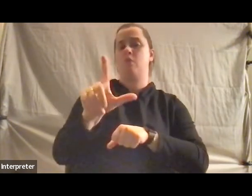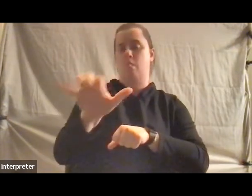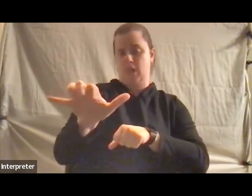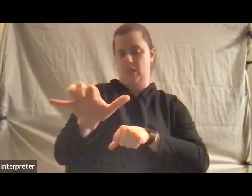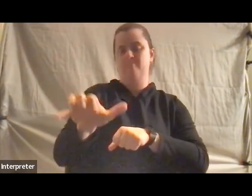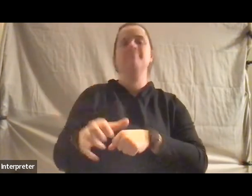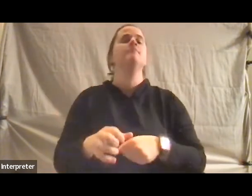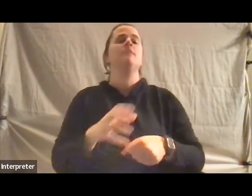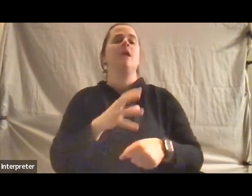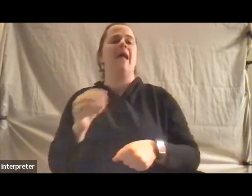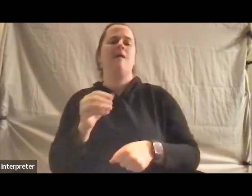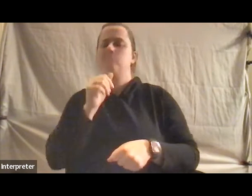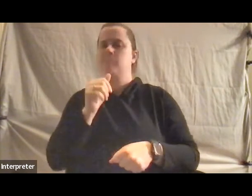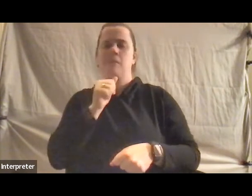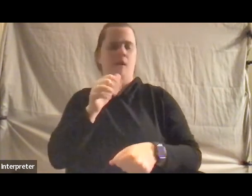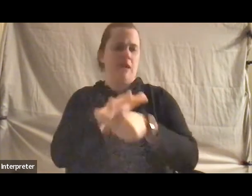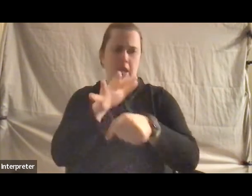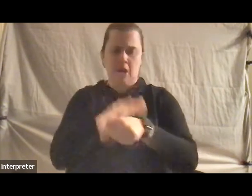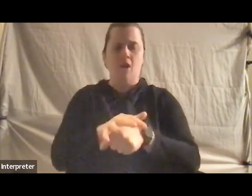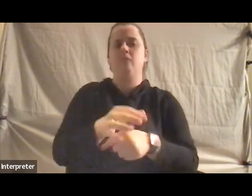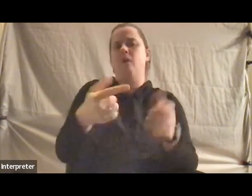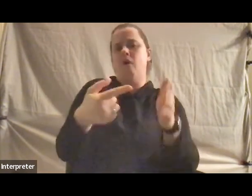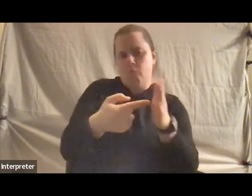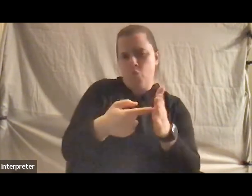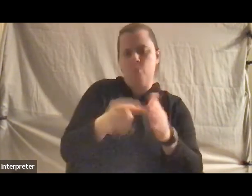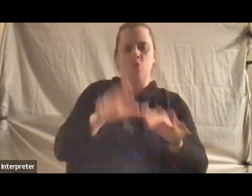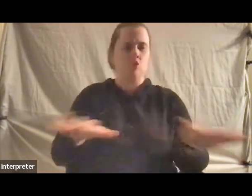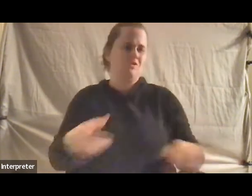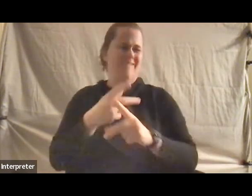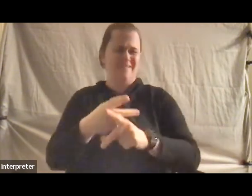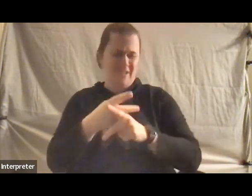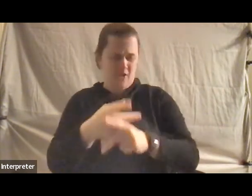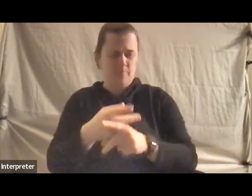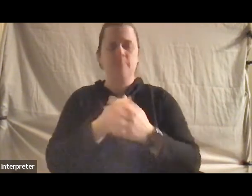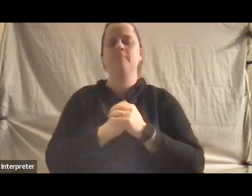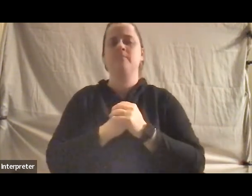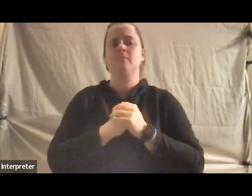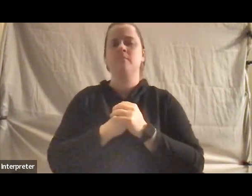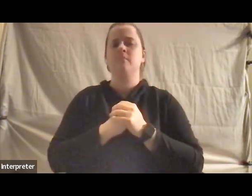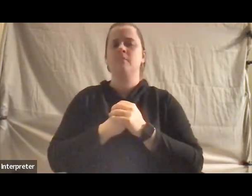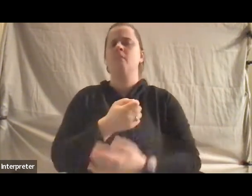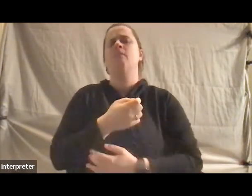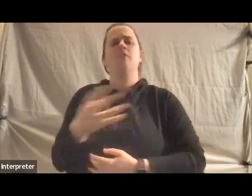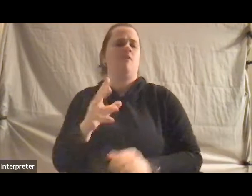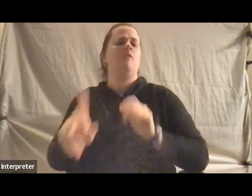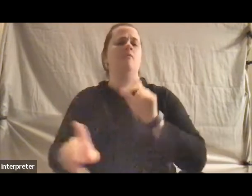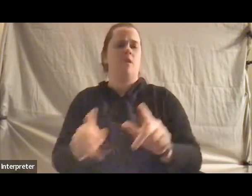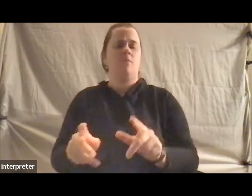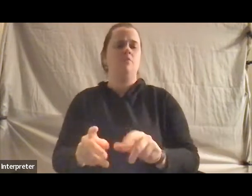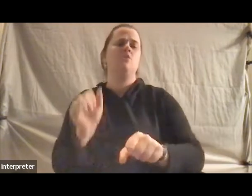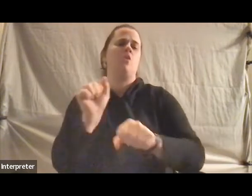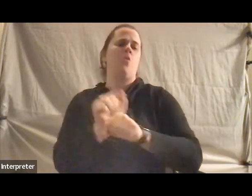and reliable childcare. They are just a few of the many key contributors to the workforce